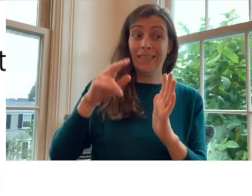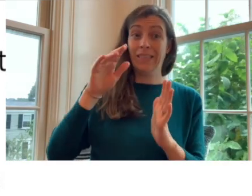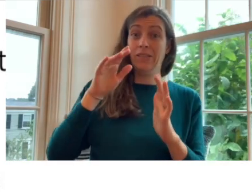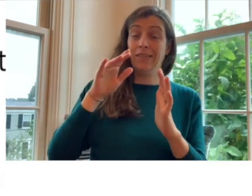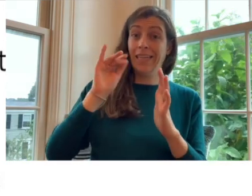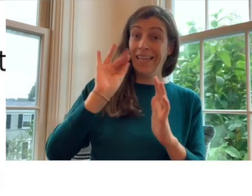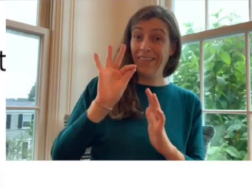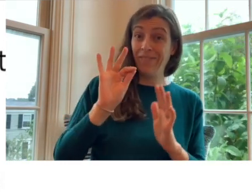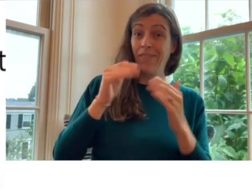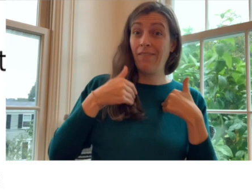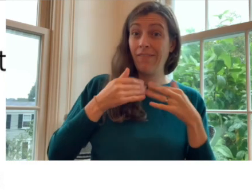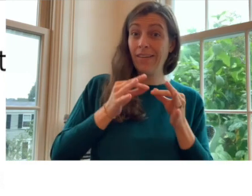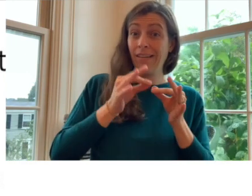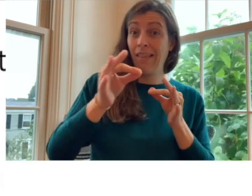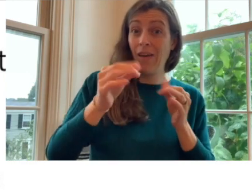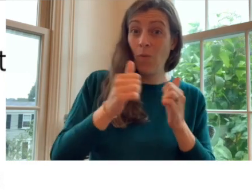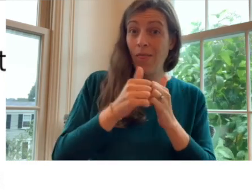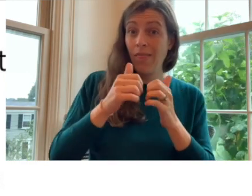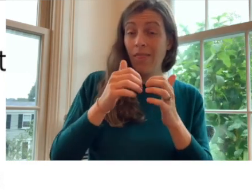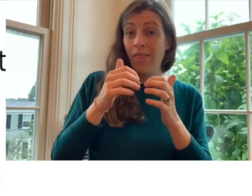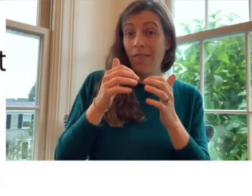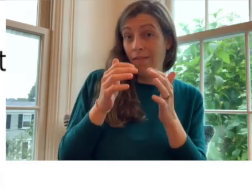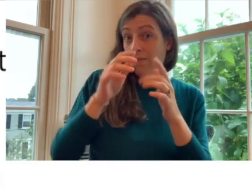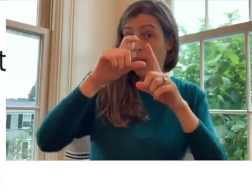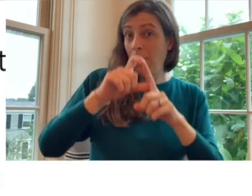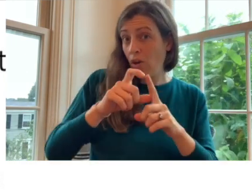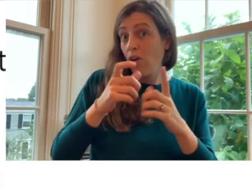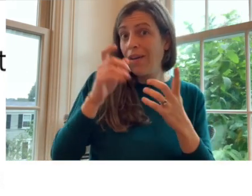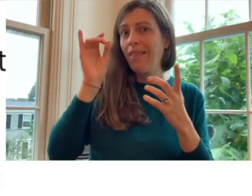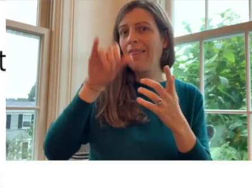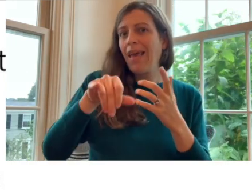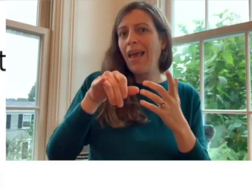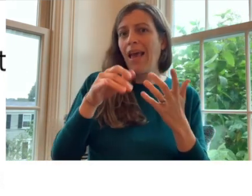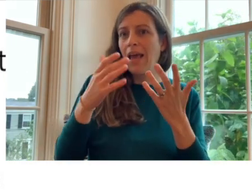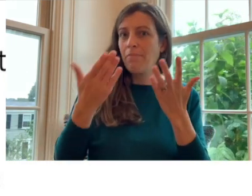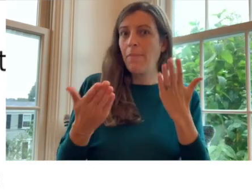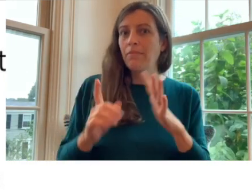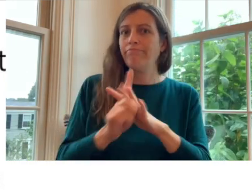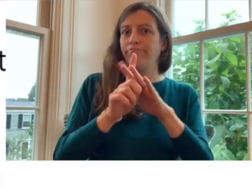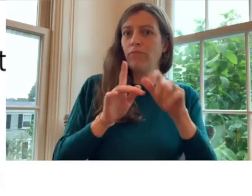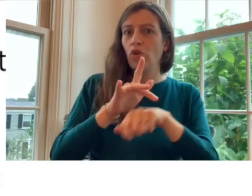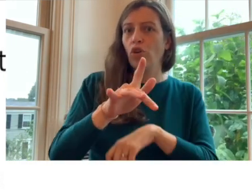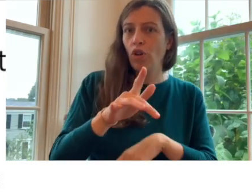robust predictor, typically, of later language development, like syntax or pragmatics.